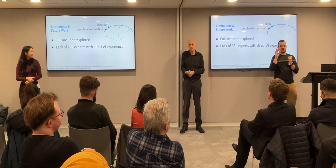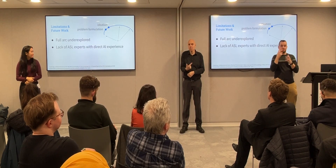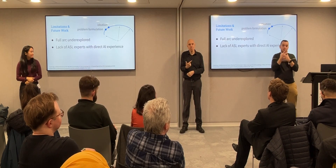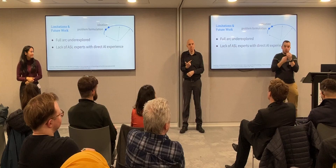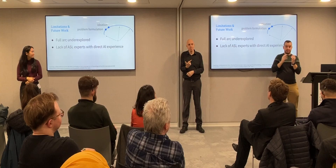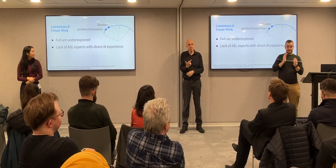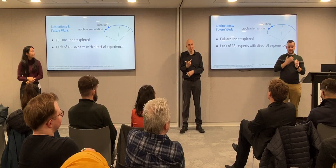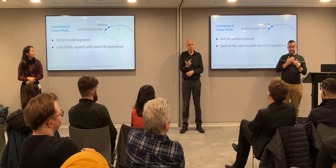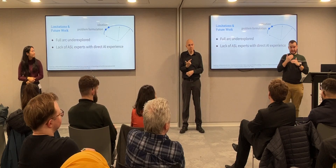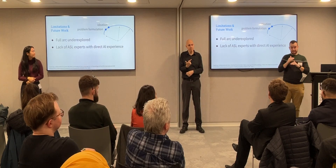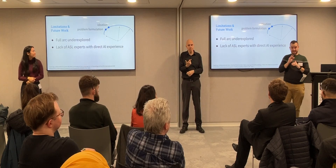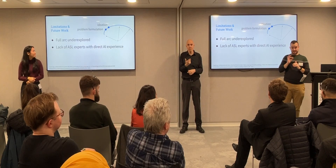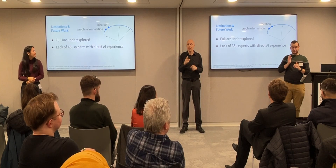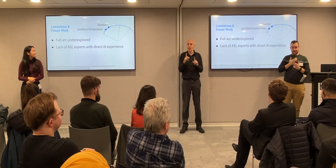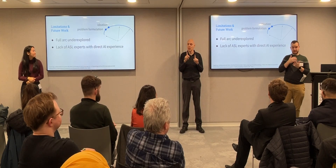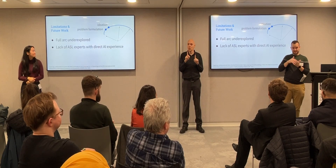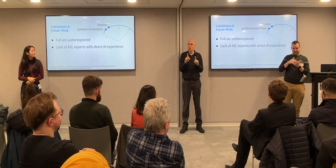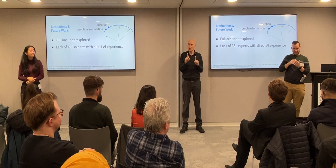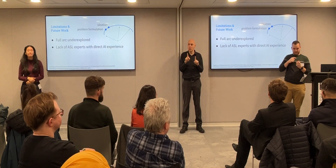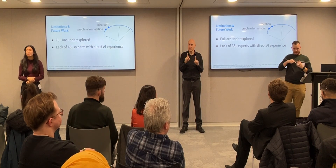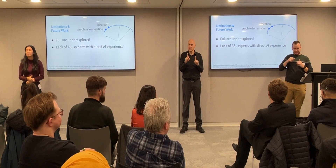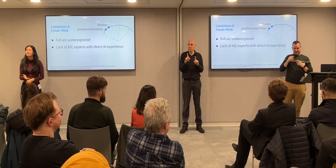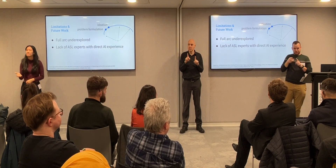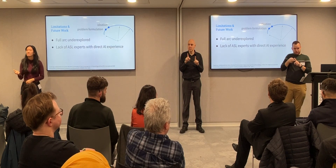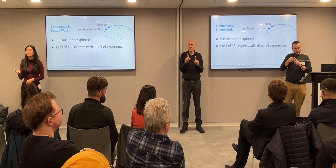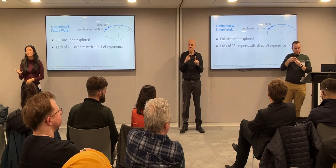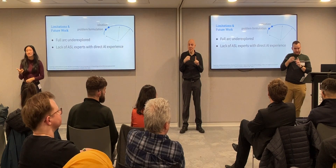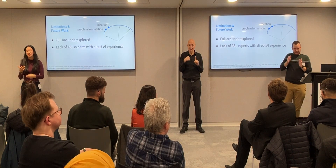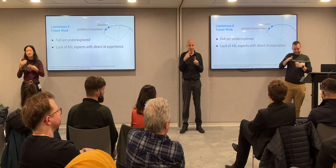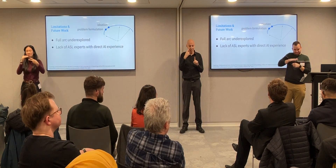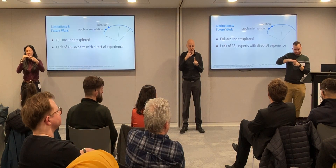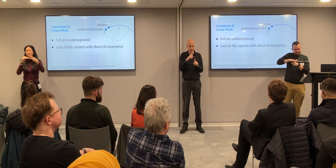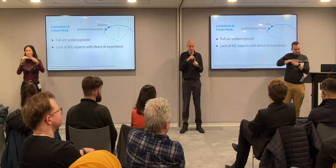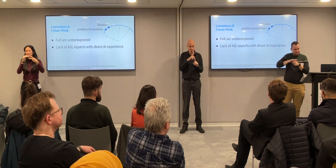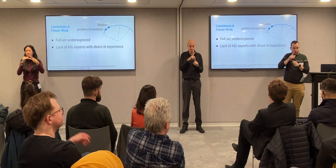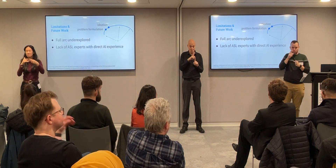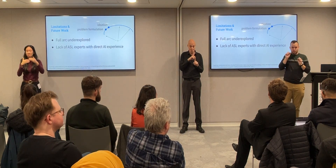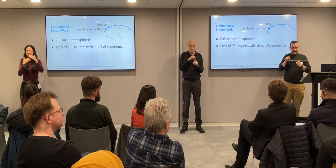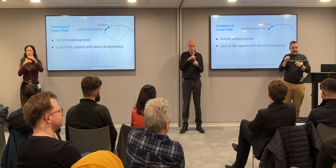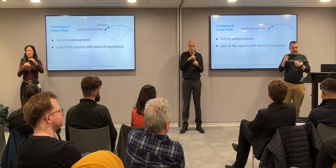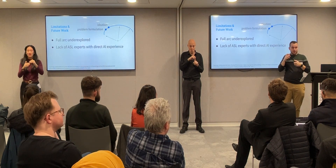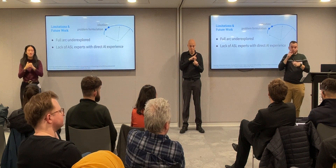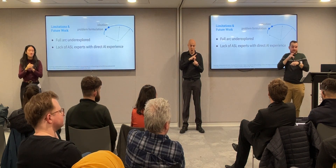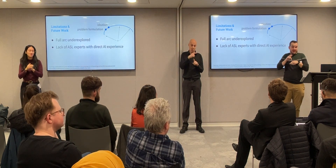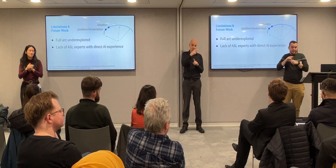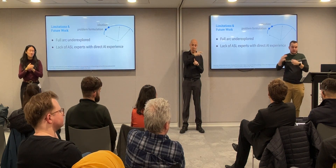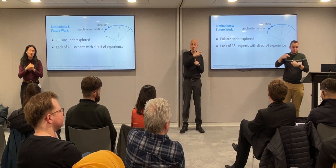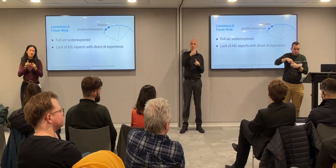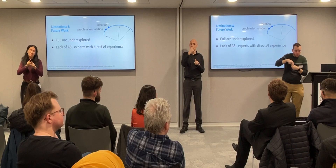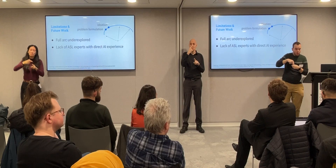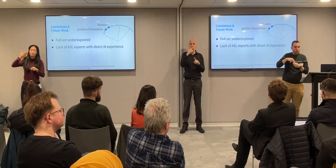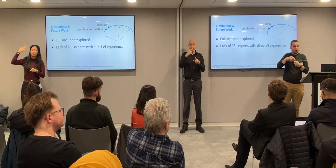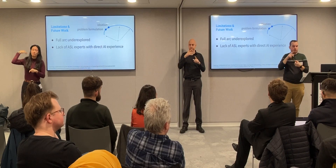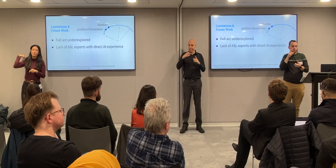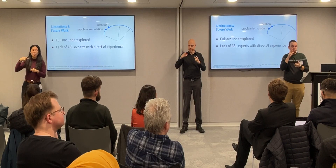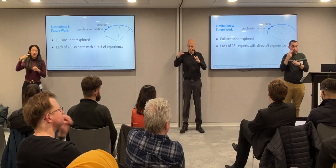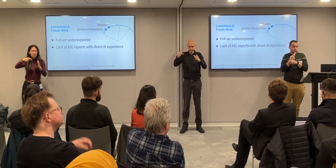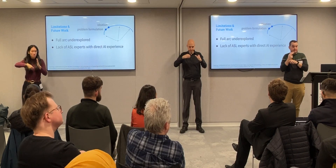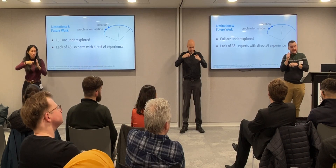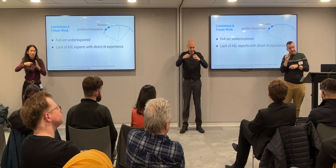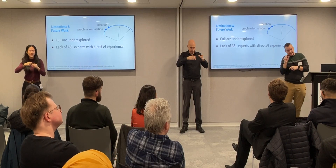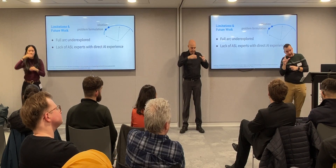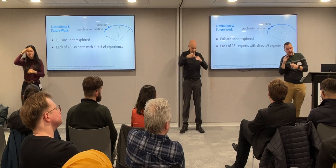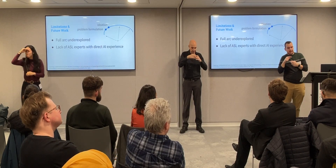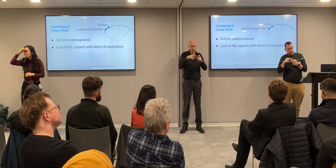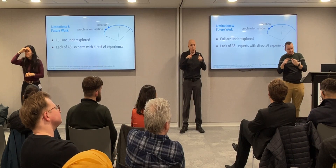And I think this is generally because of both of our limitations in the way that we recruited for the study and who was available at the time